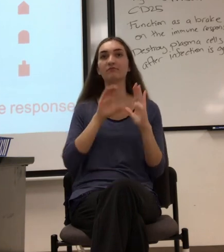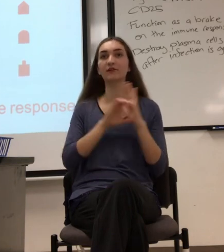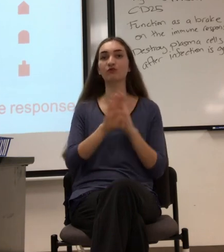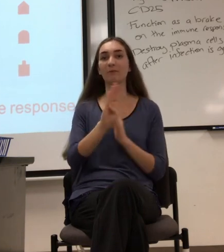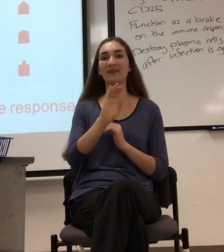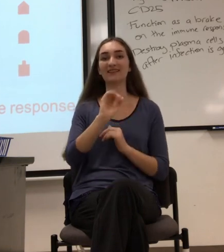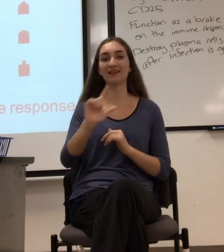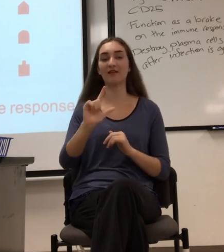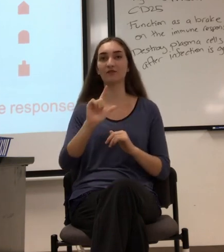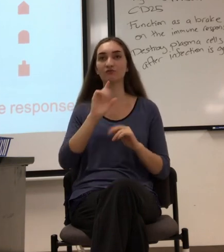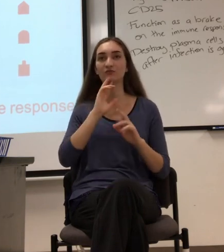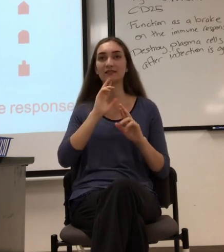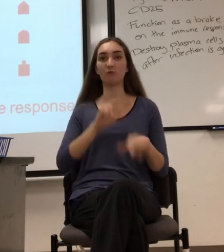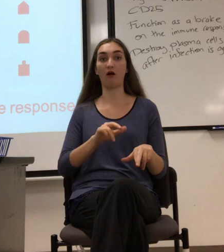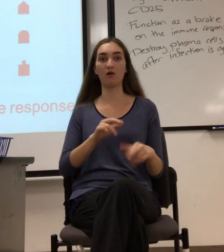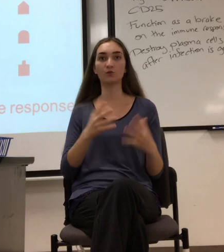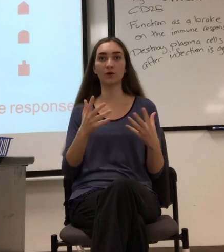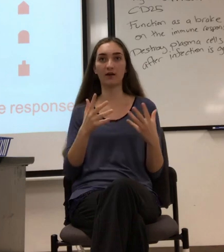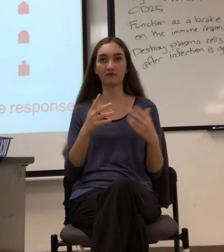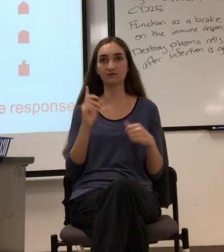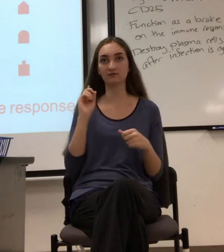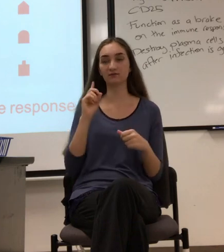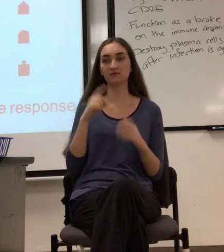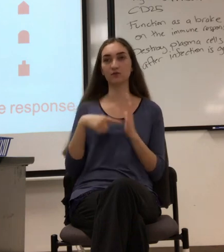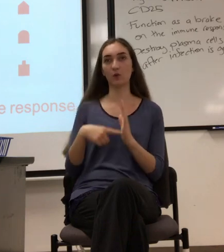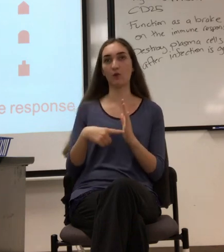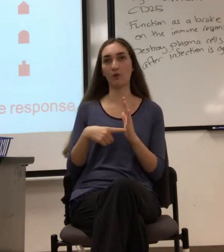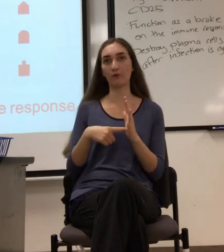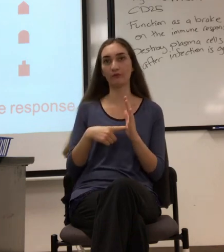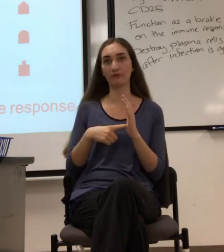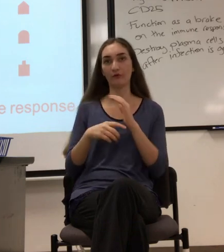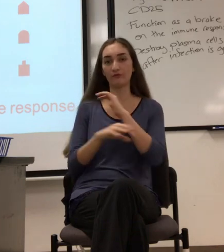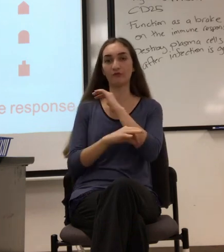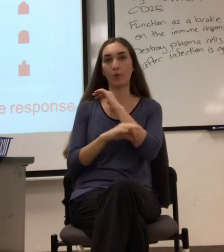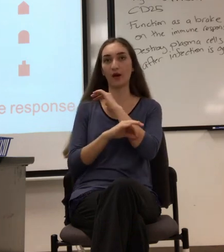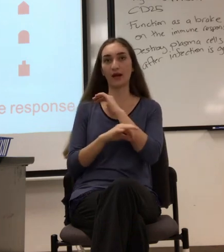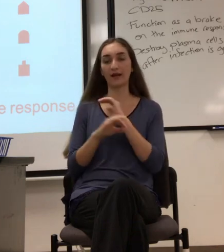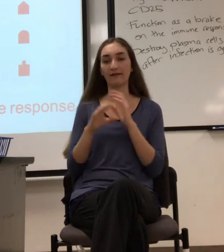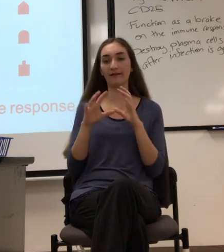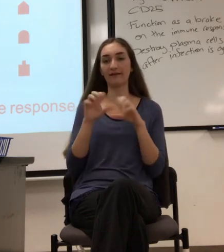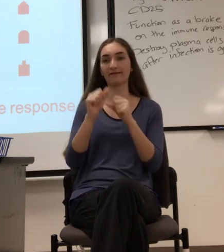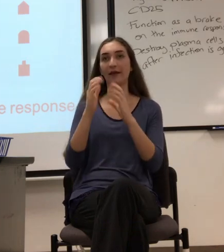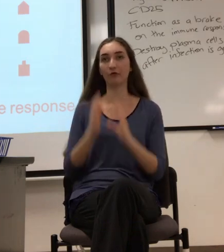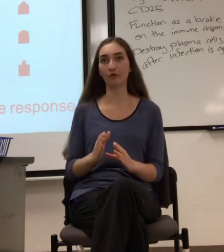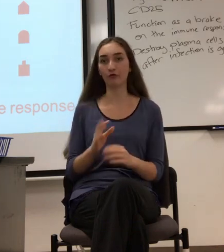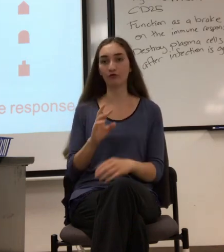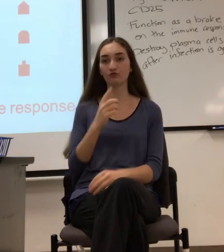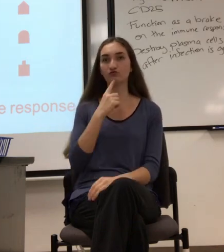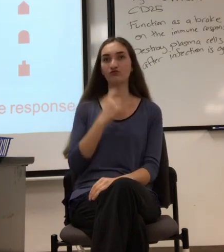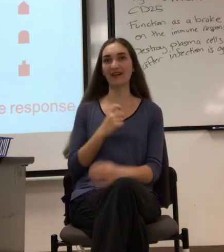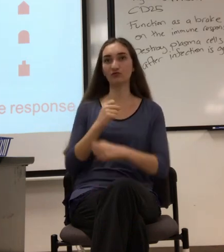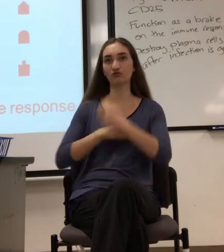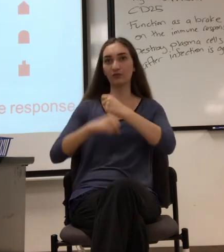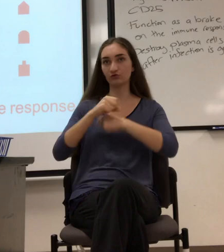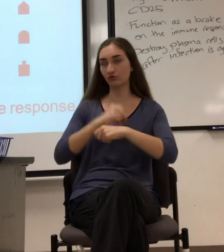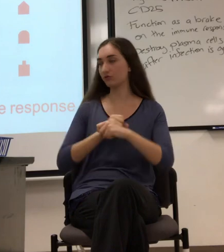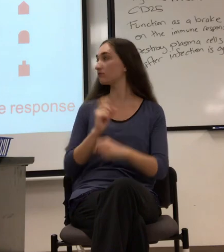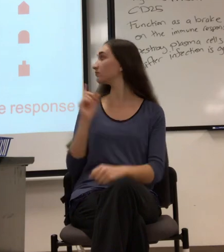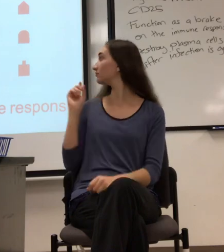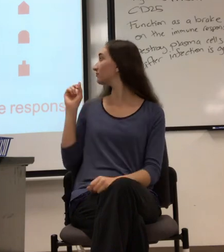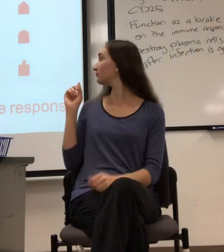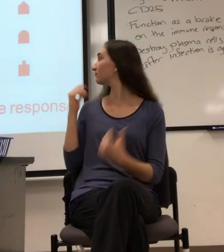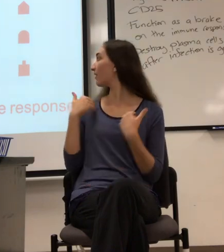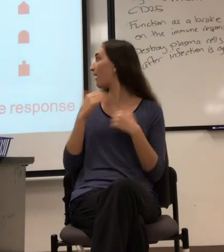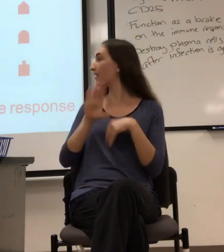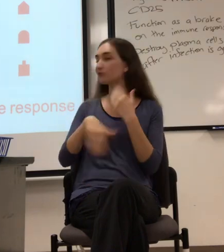to, and that's shown here. The foreign invader, the red structure, is presenting all these antigenic